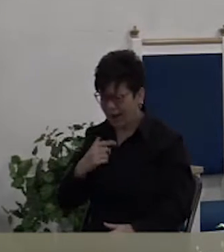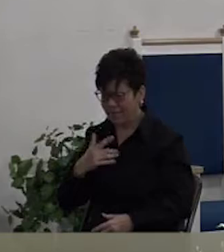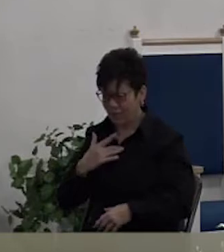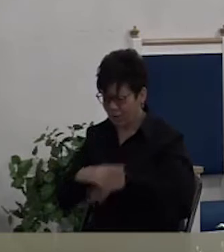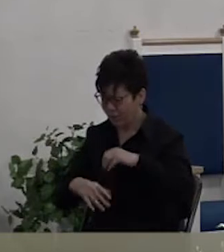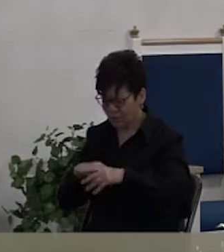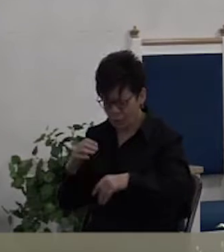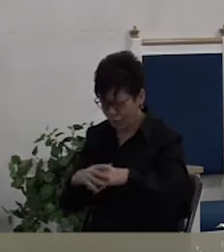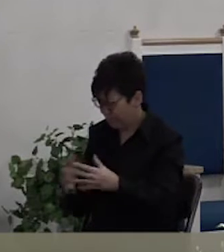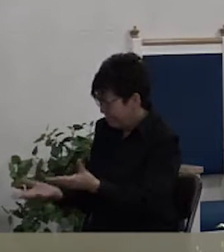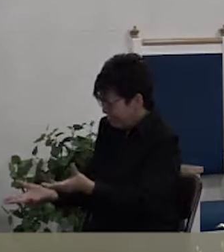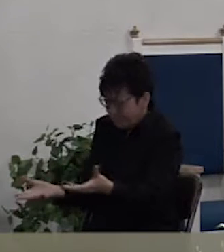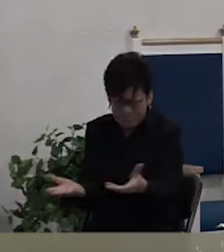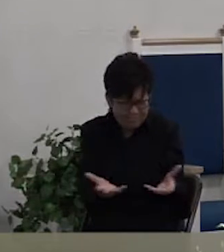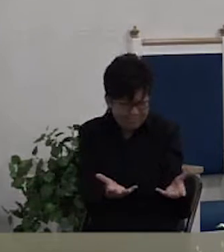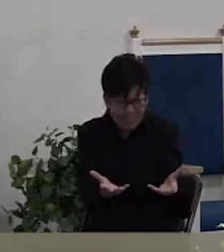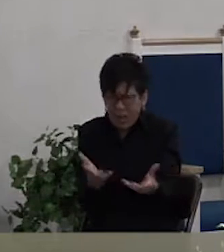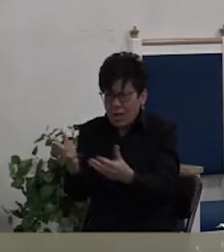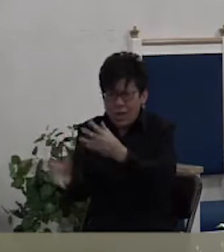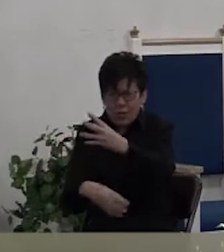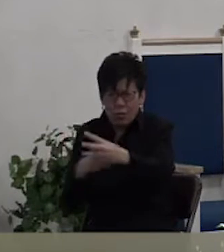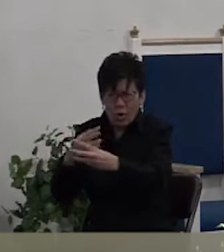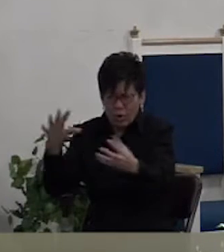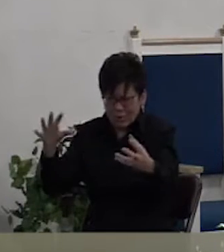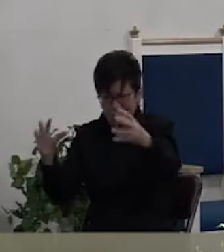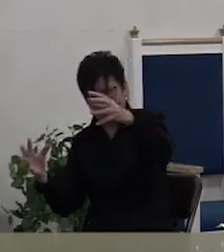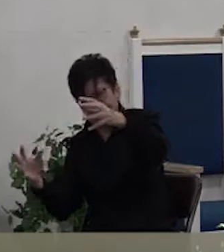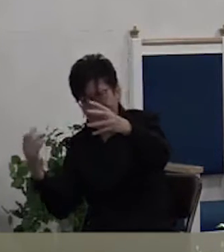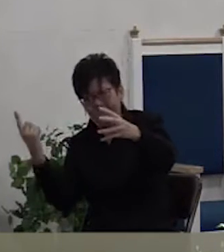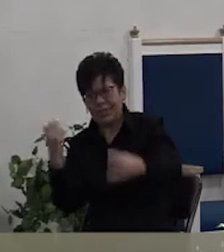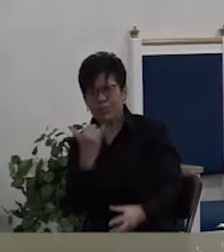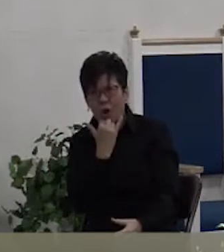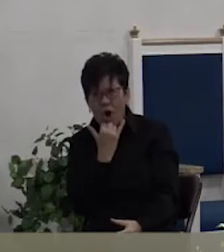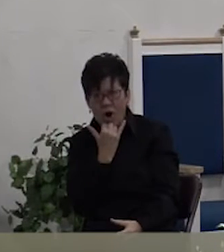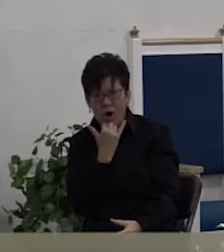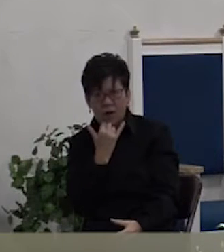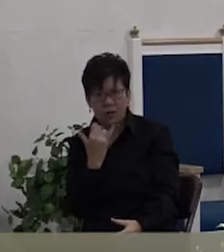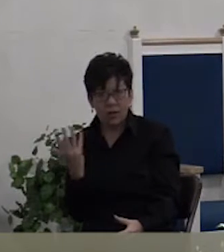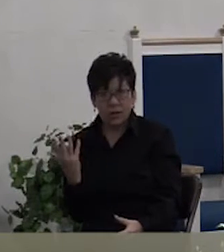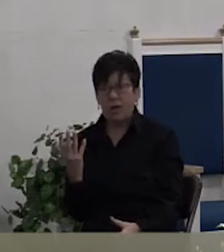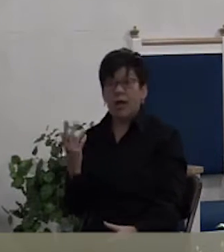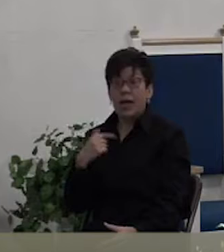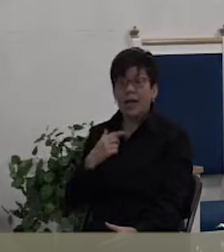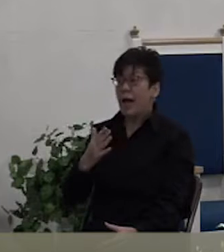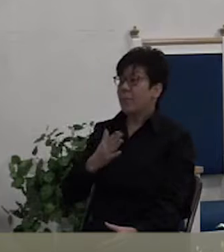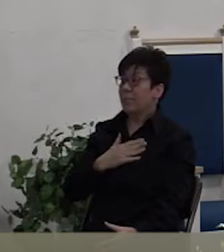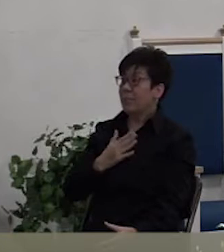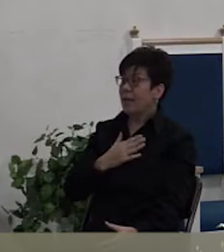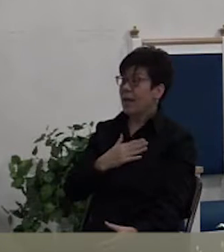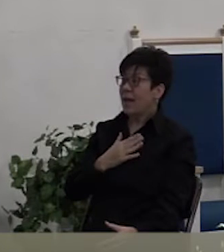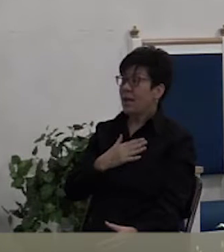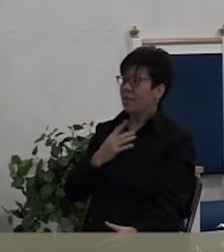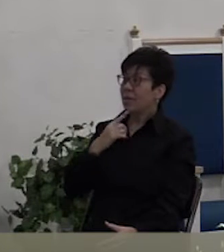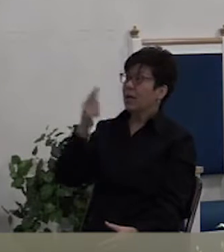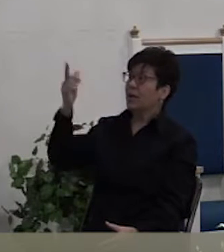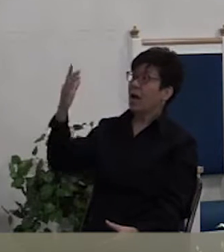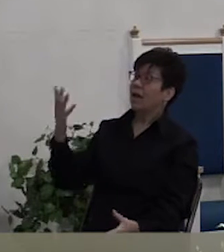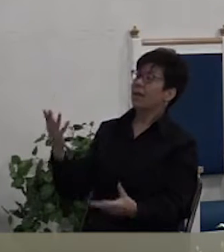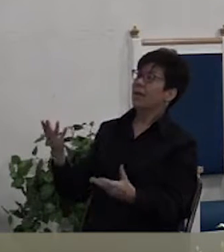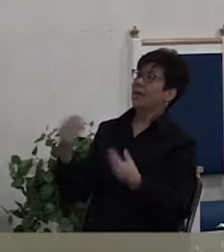in. The world is off balance. Something is wrong. And I'm glad that God allowed me to see